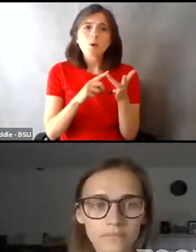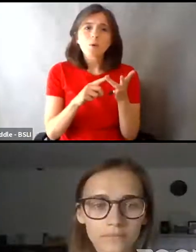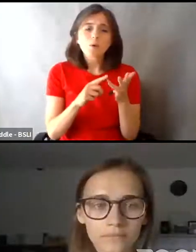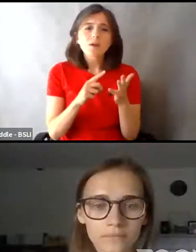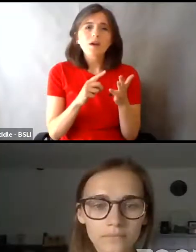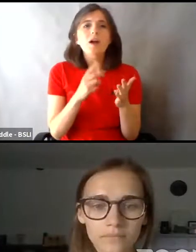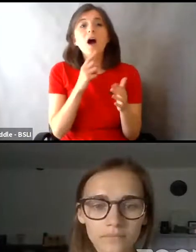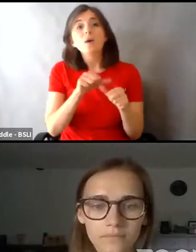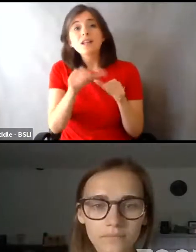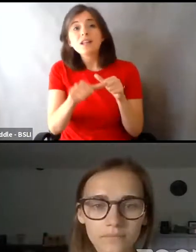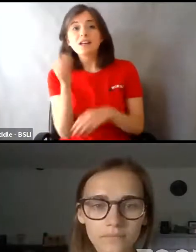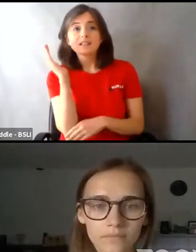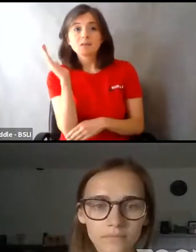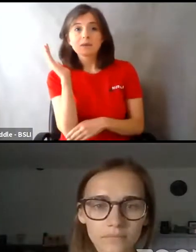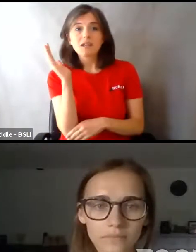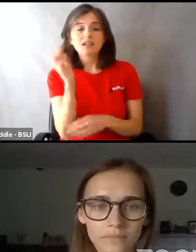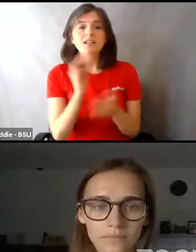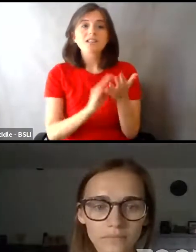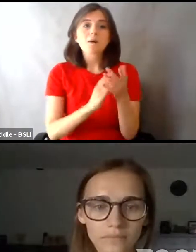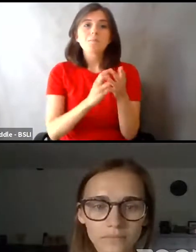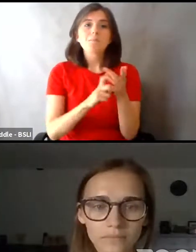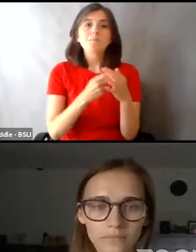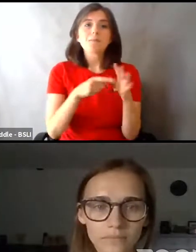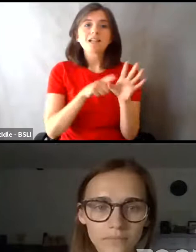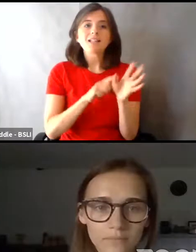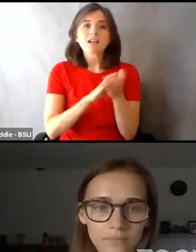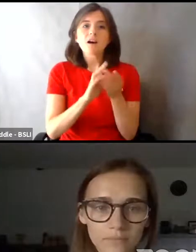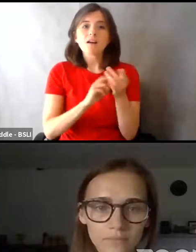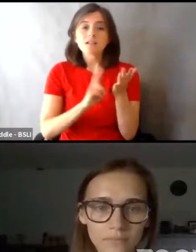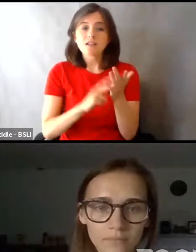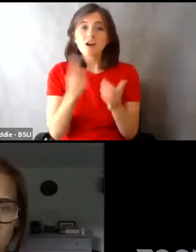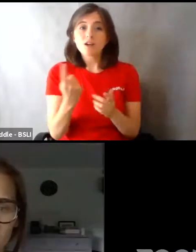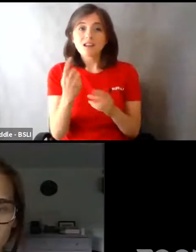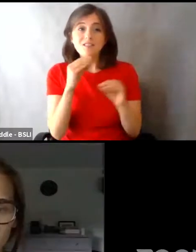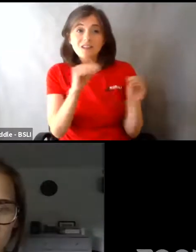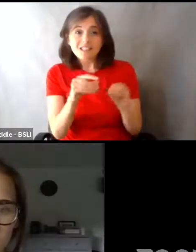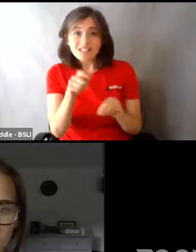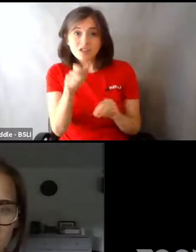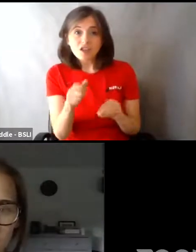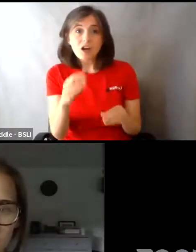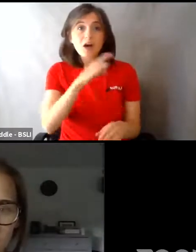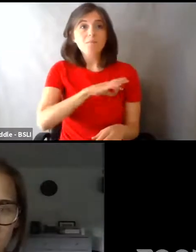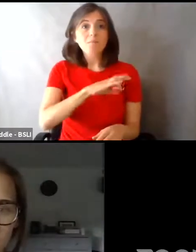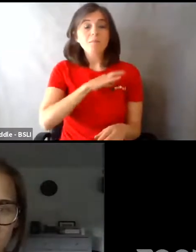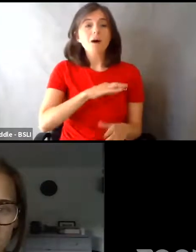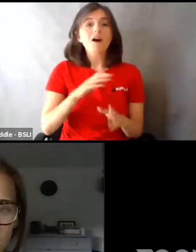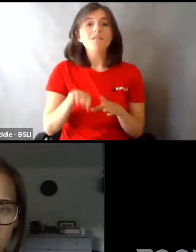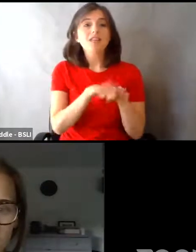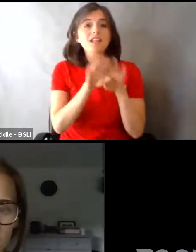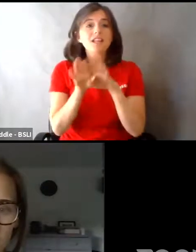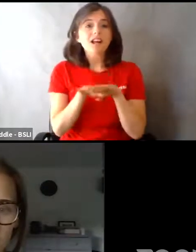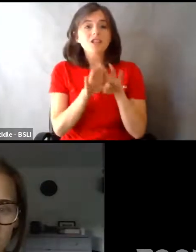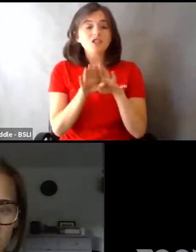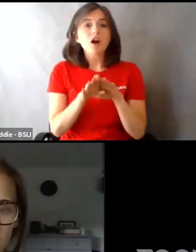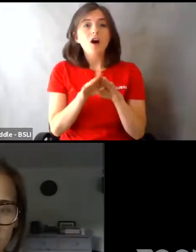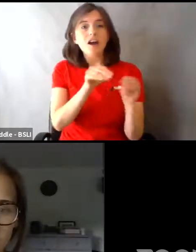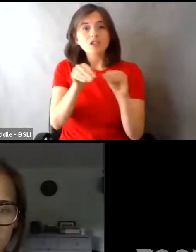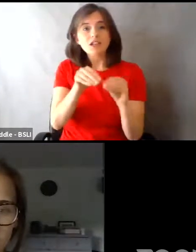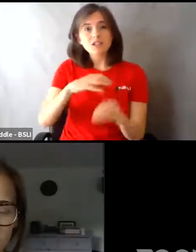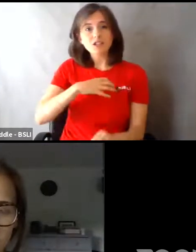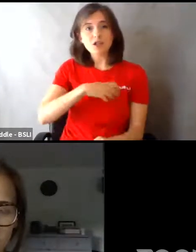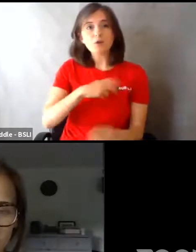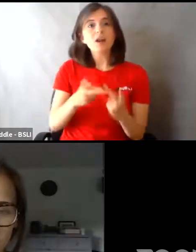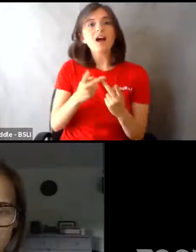next speaker is Mandy Hudson, who is a teacher, a member of the National Education Union, and a disability rights activist based